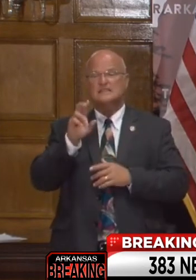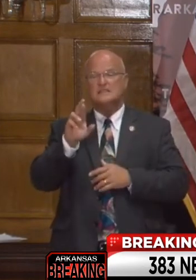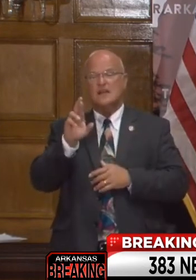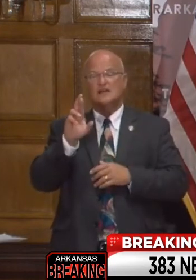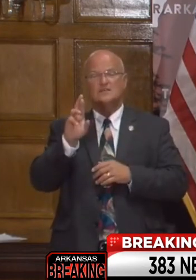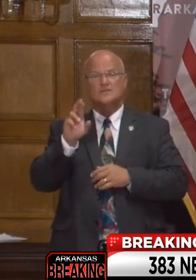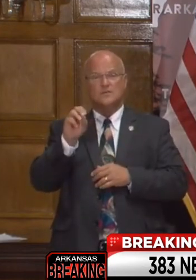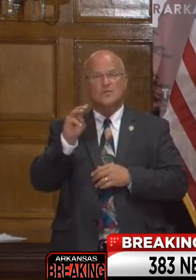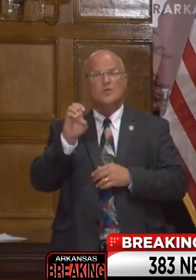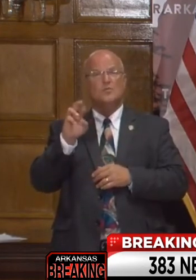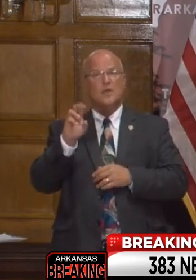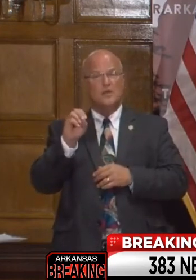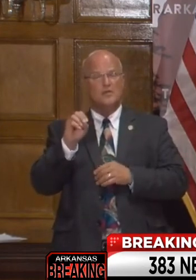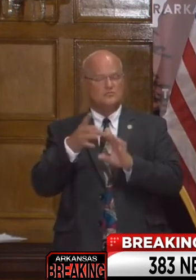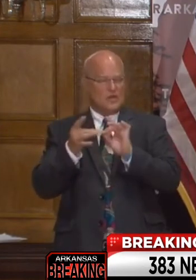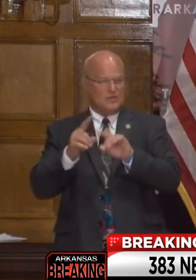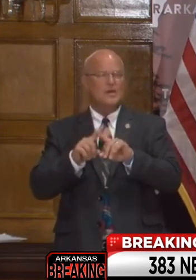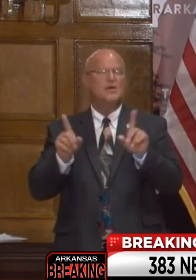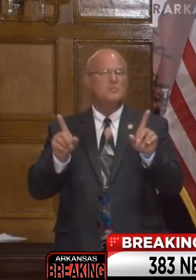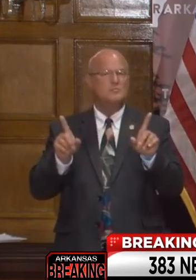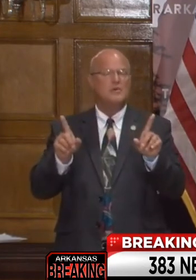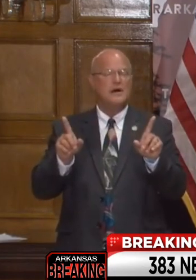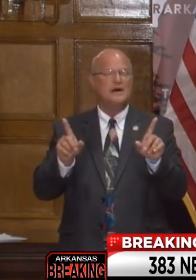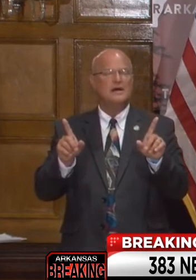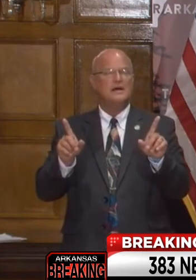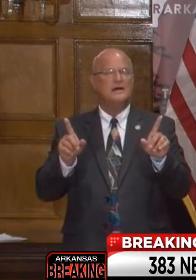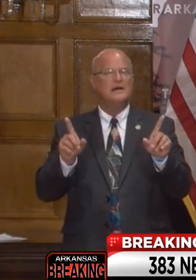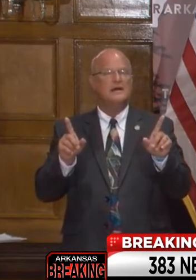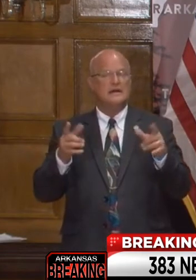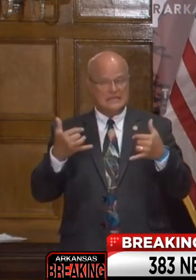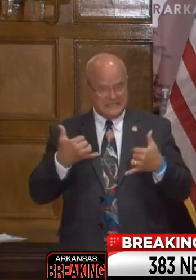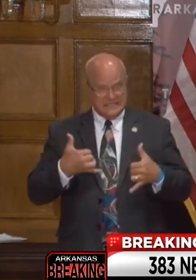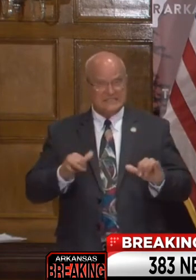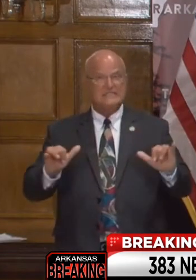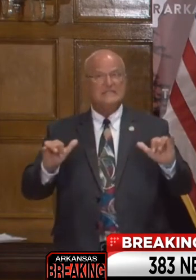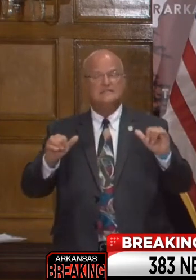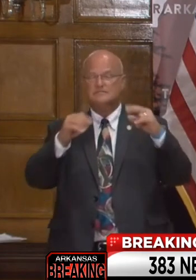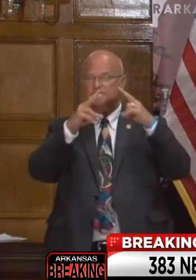Romero comment in just a moment, but they